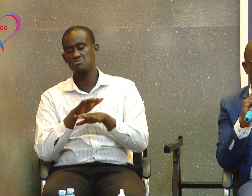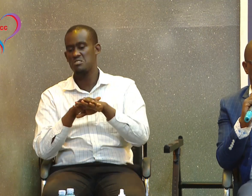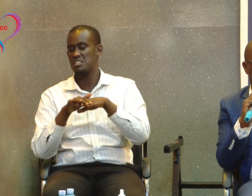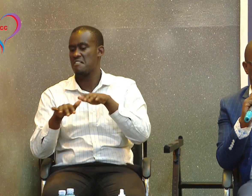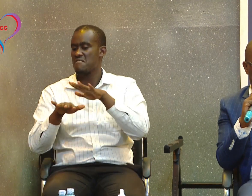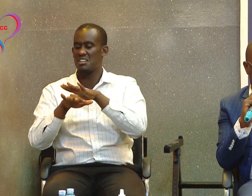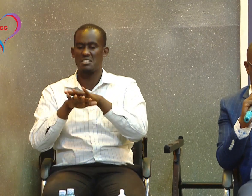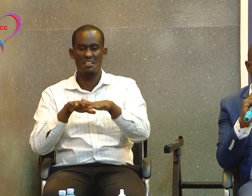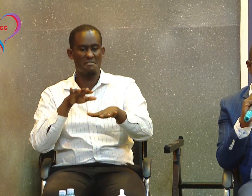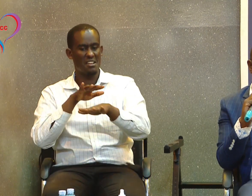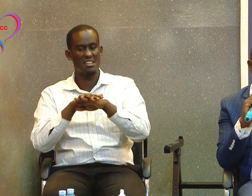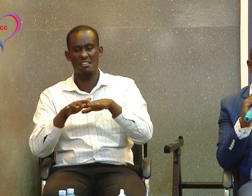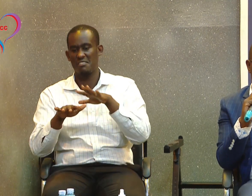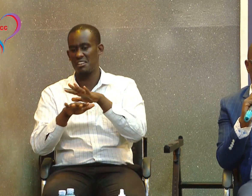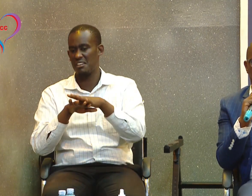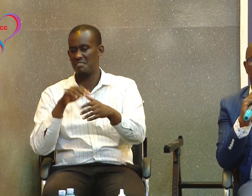assignment.